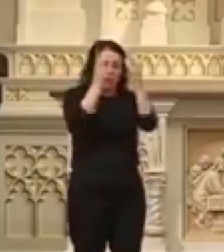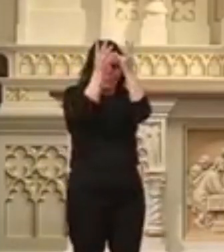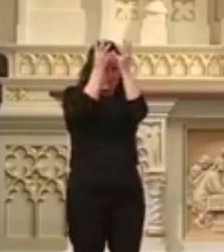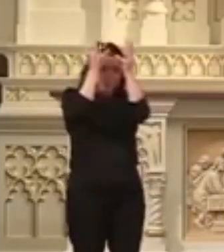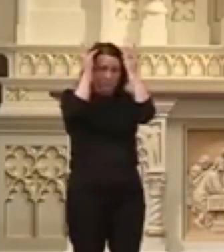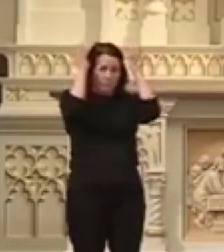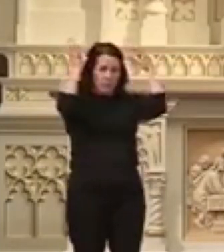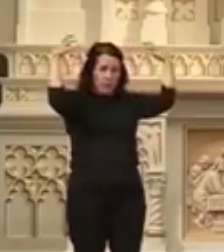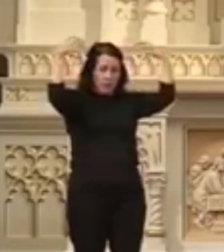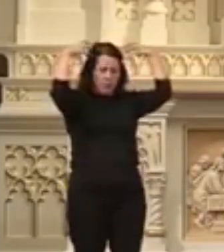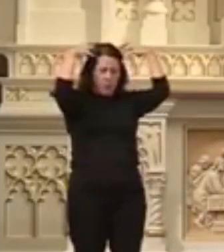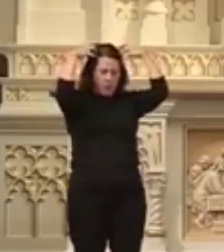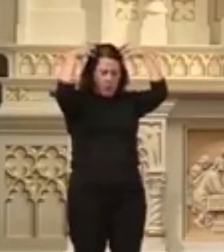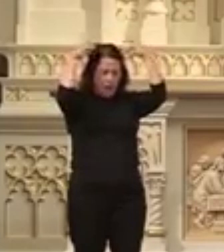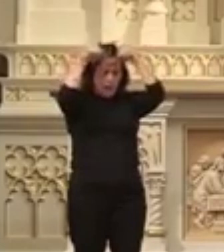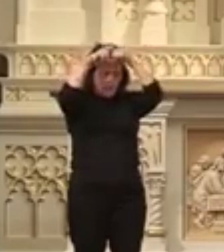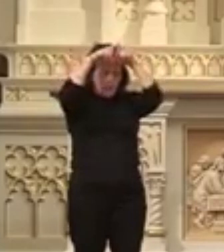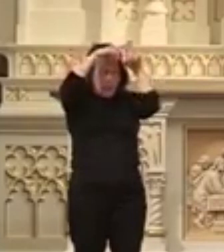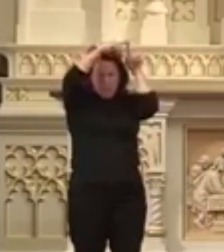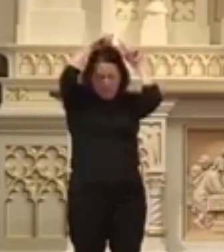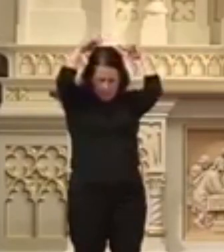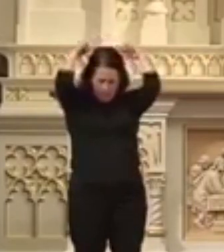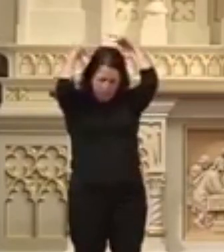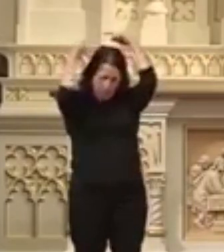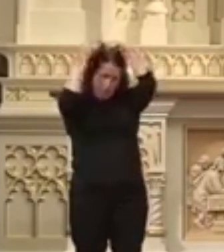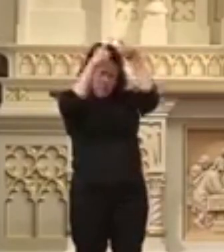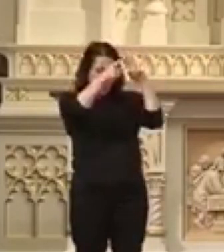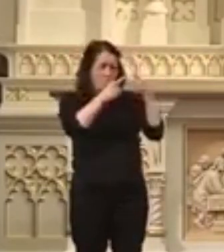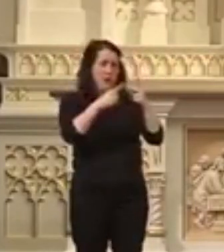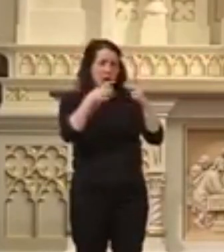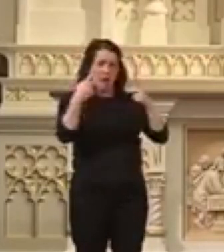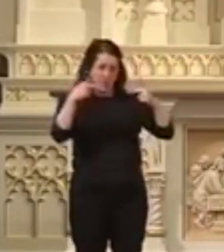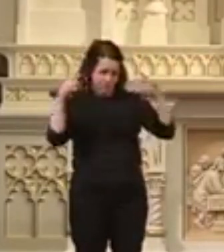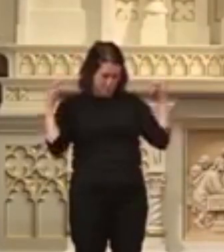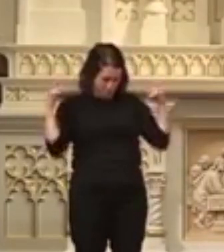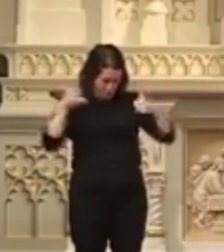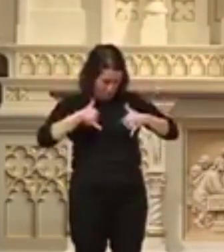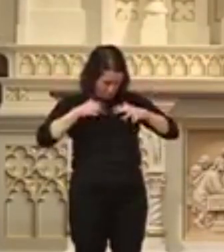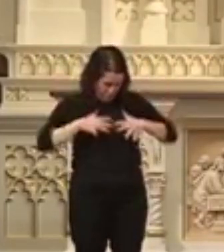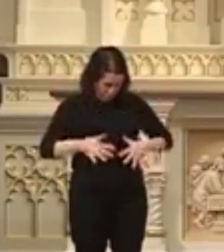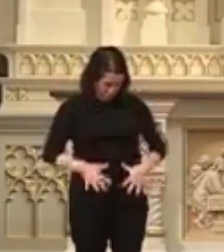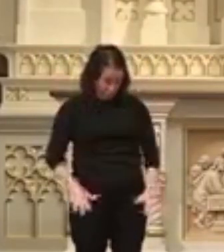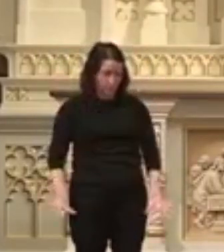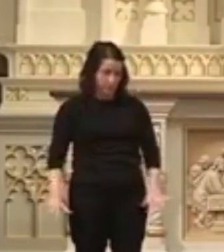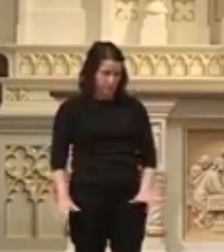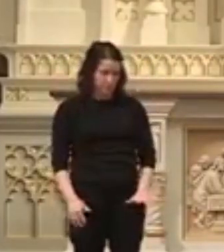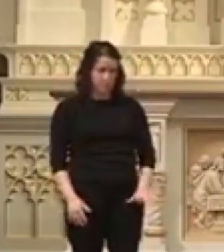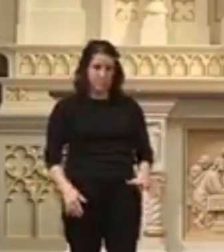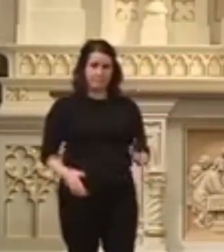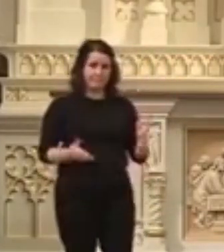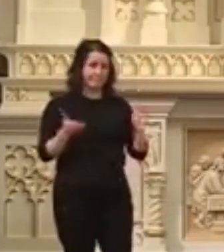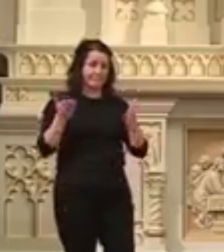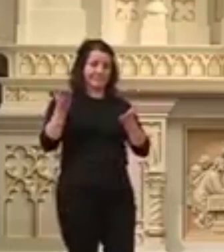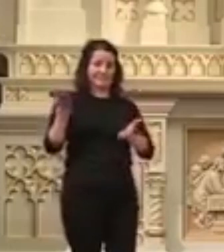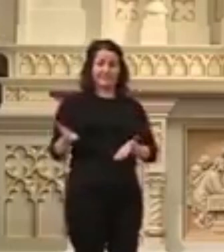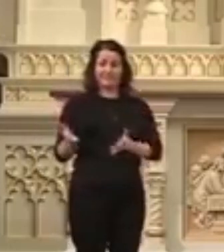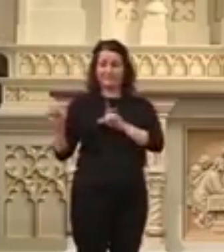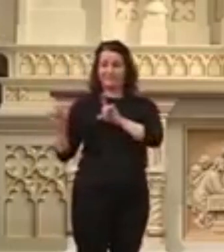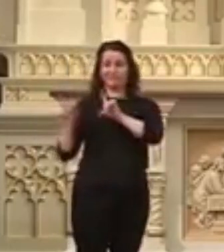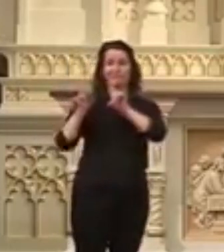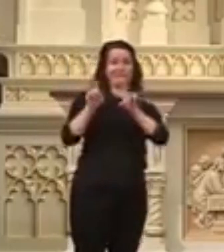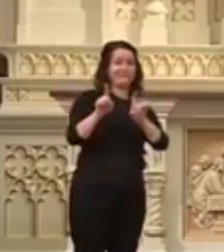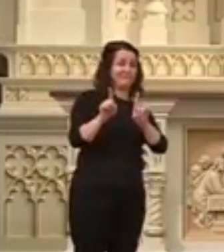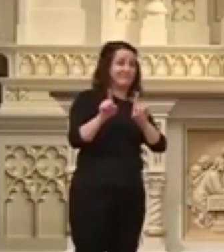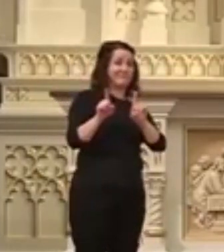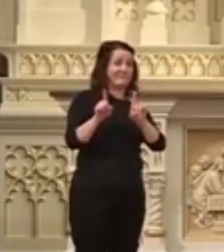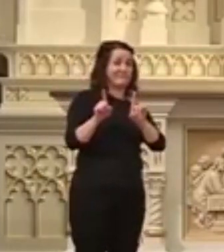thorns and the purple cloak. And he said to them, Behold the man. When